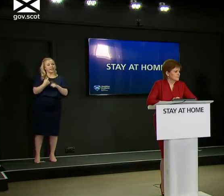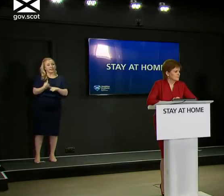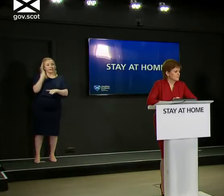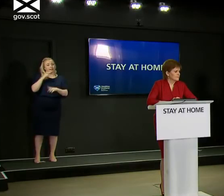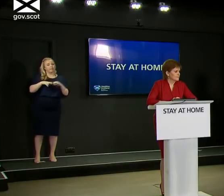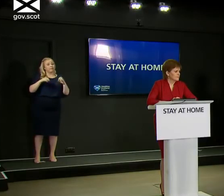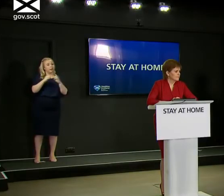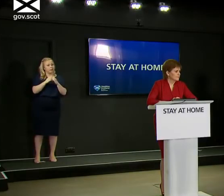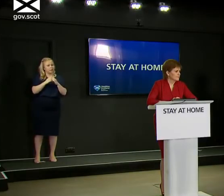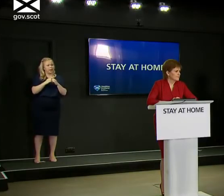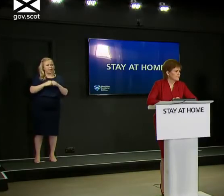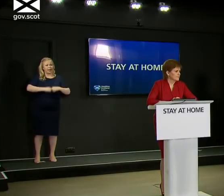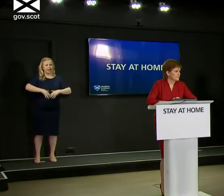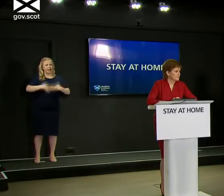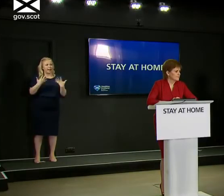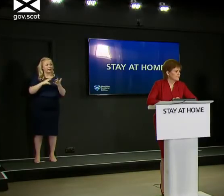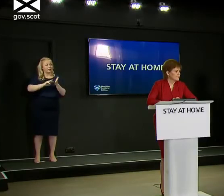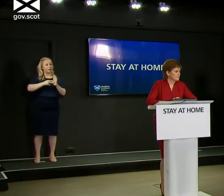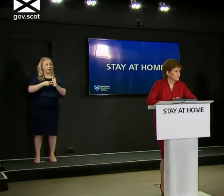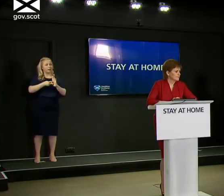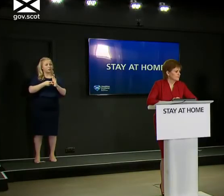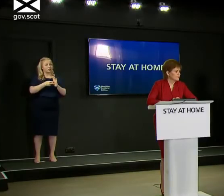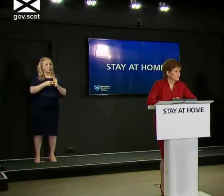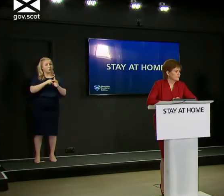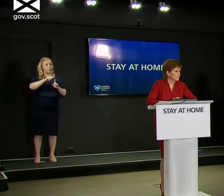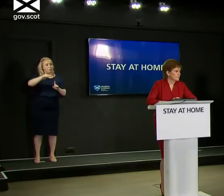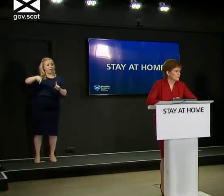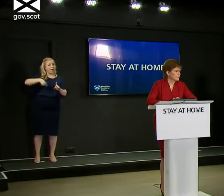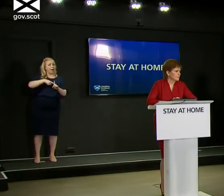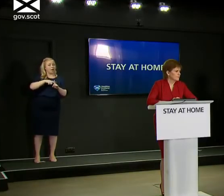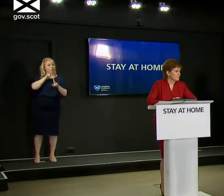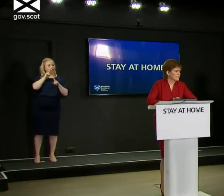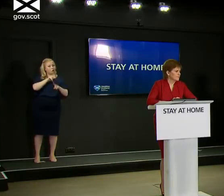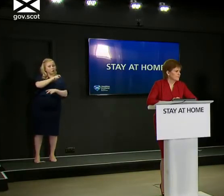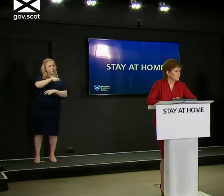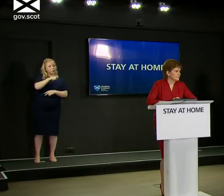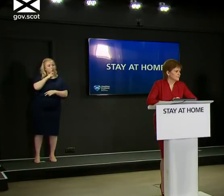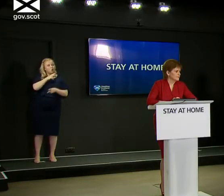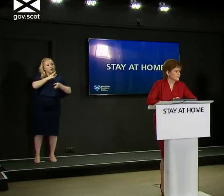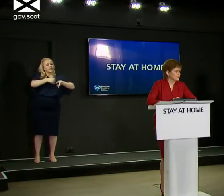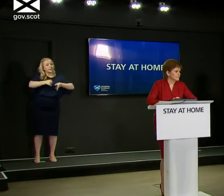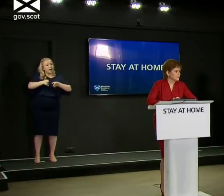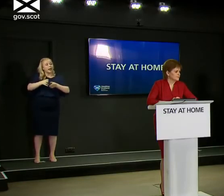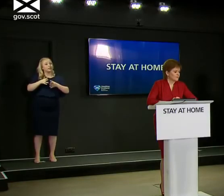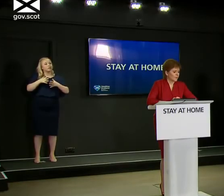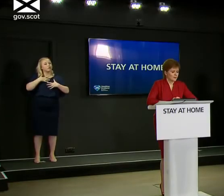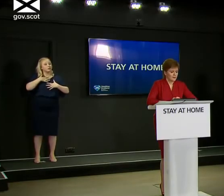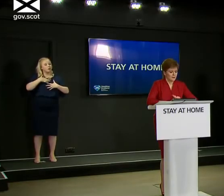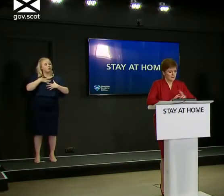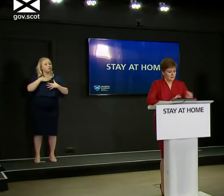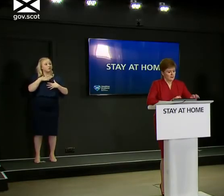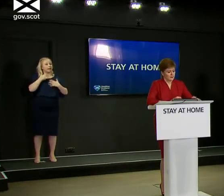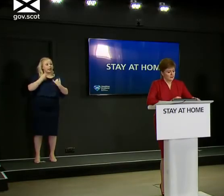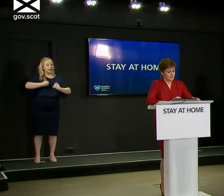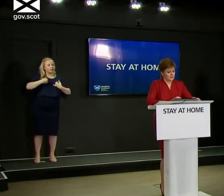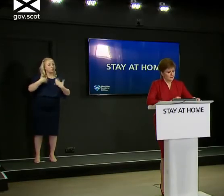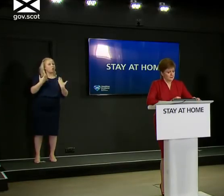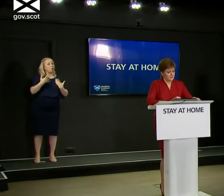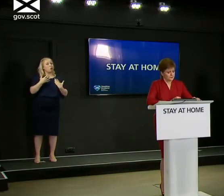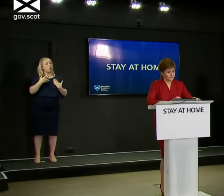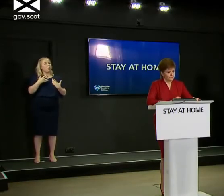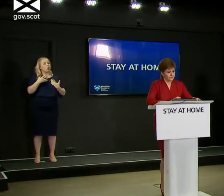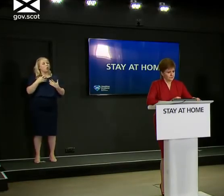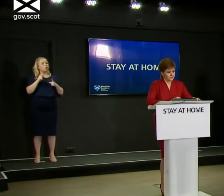February. Are there any plans to go back and look at people who have died of respiratory illness or pneumonia at